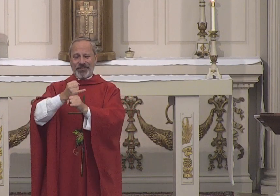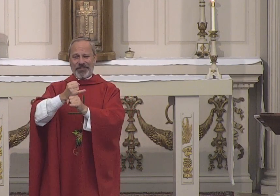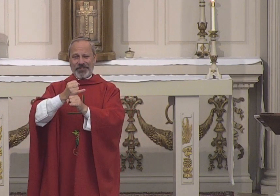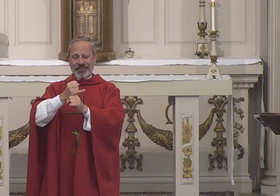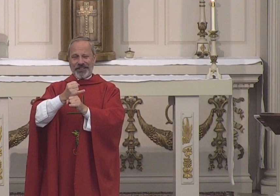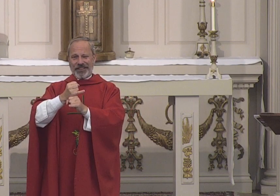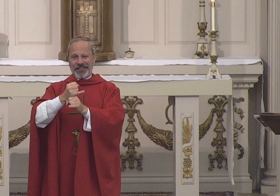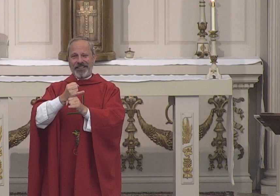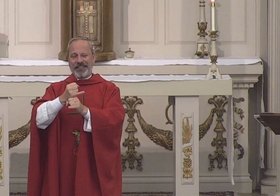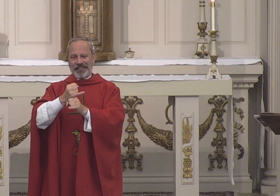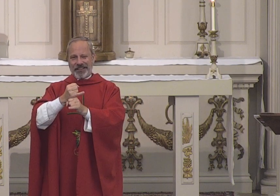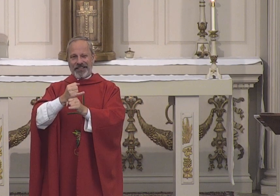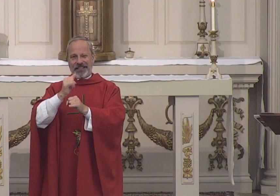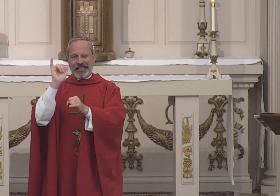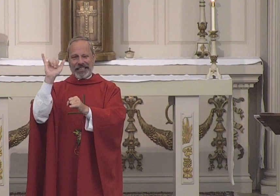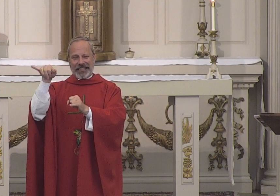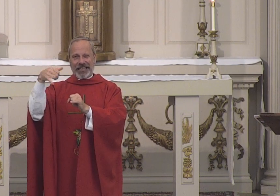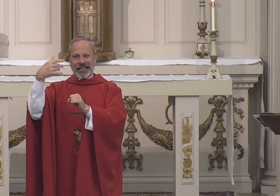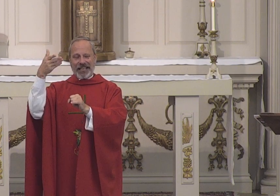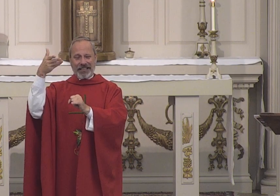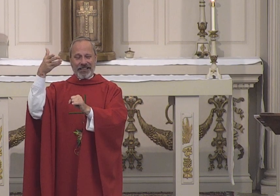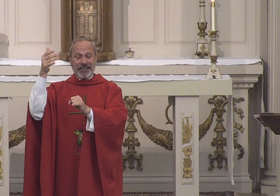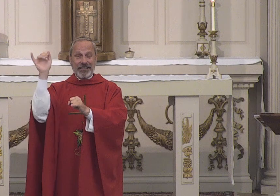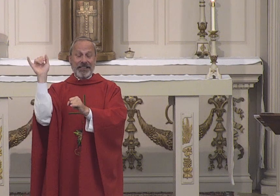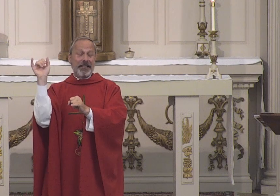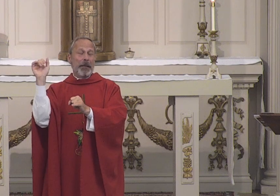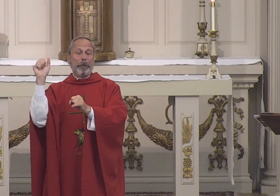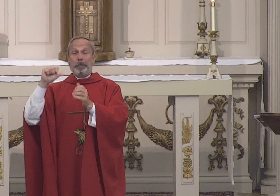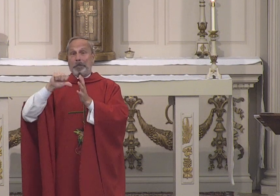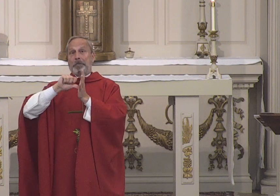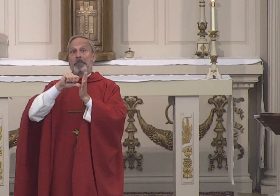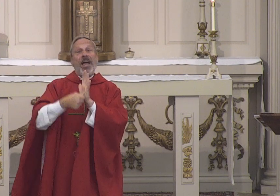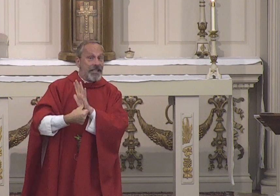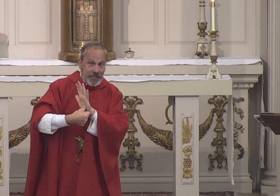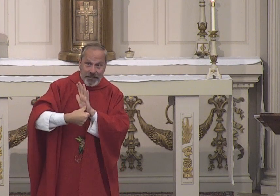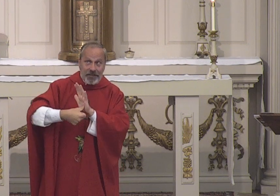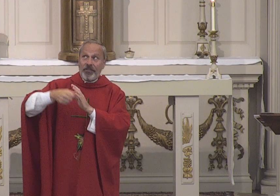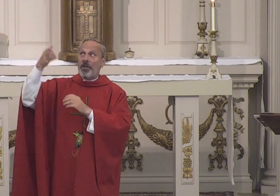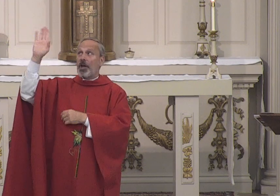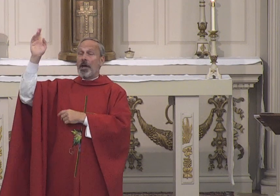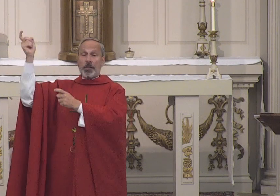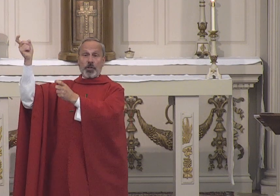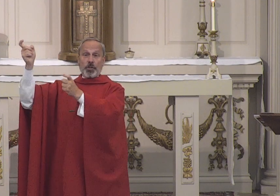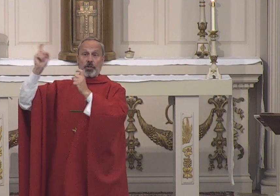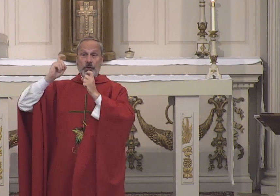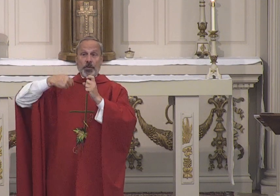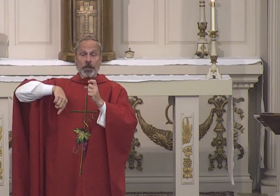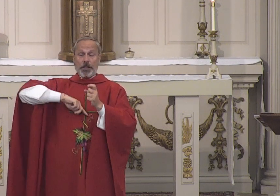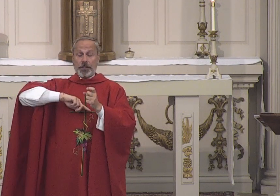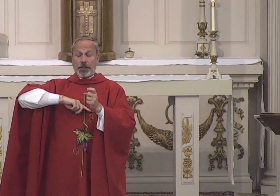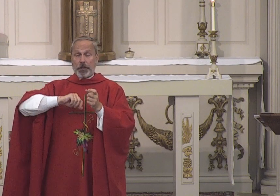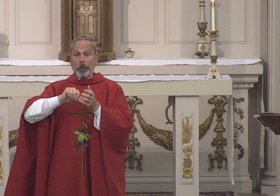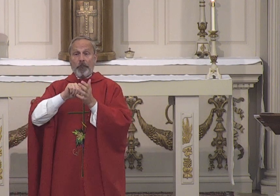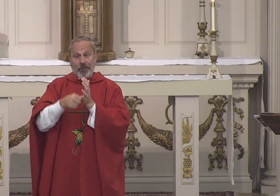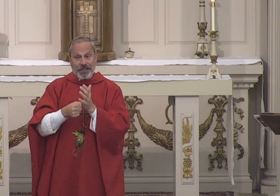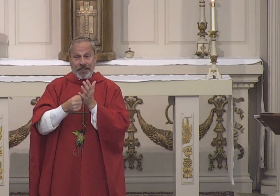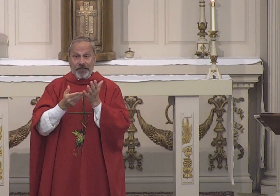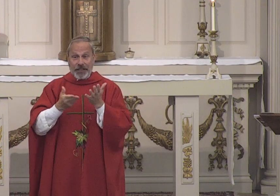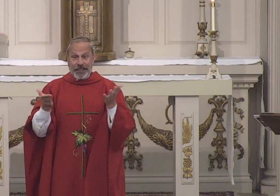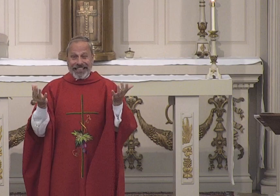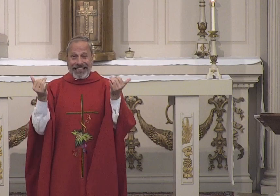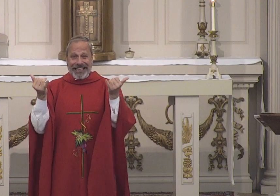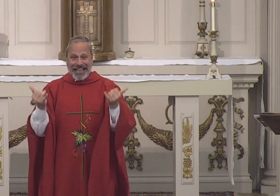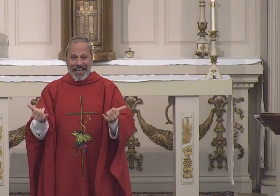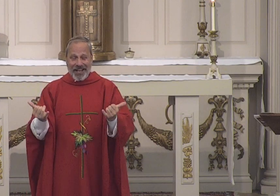It's a very international event. Very impressive.